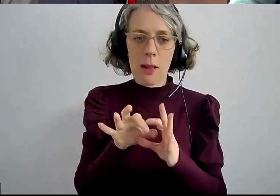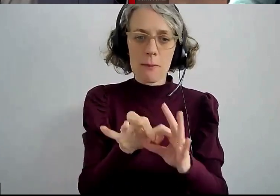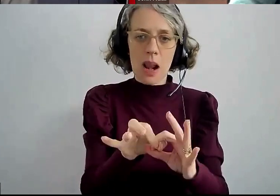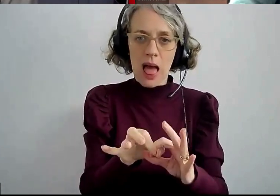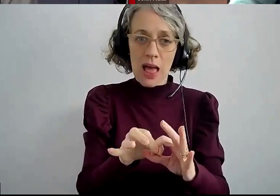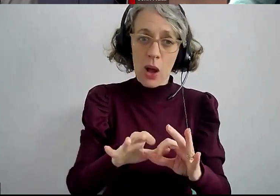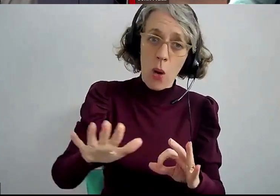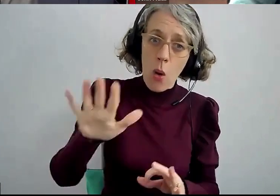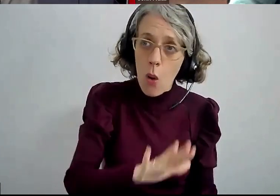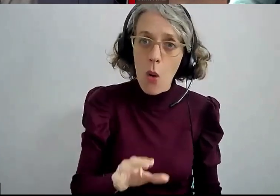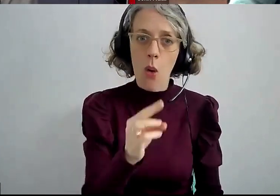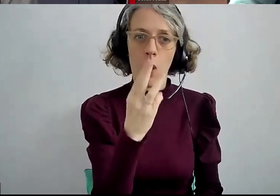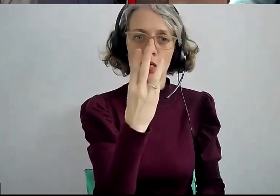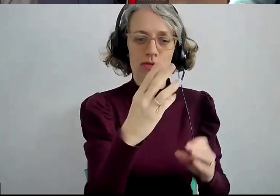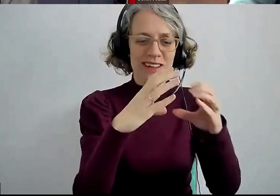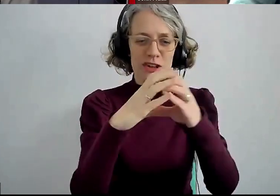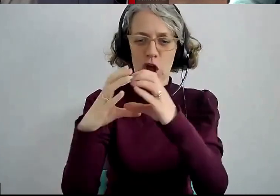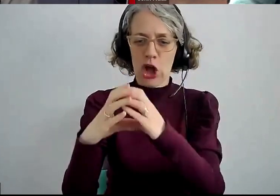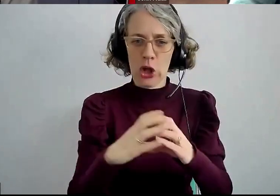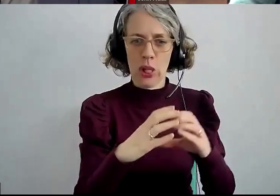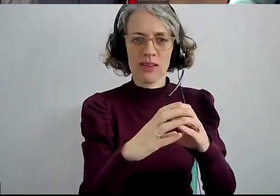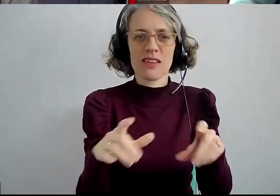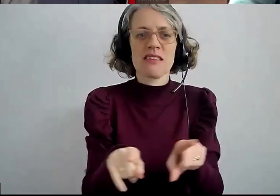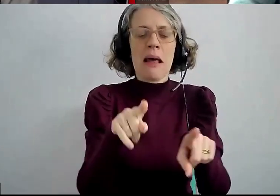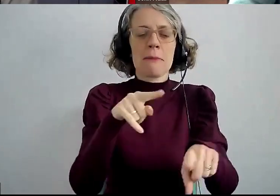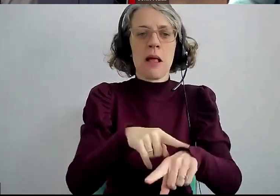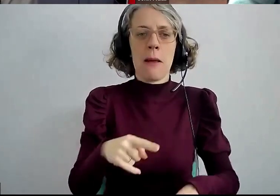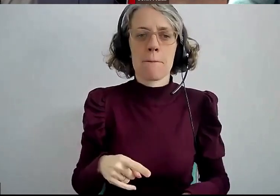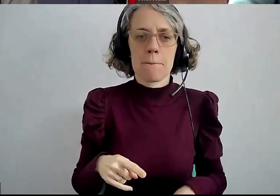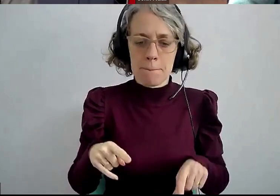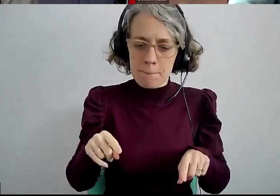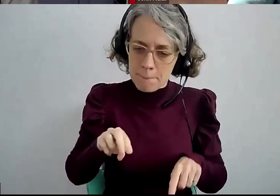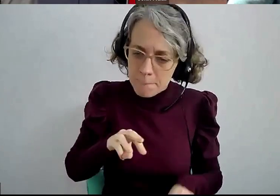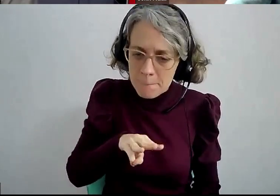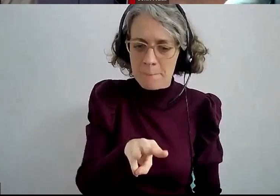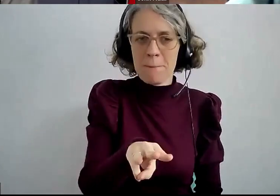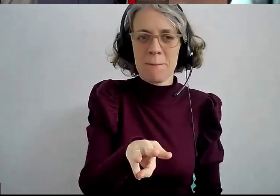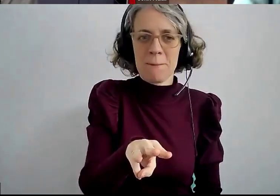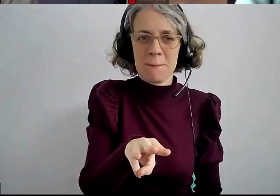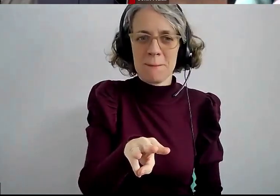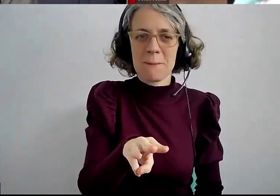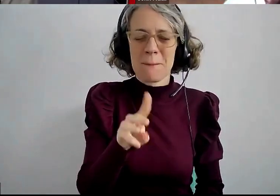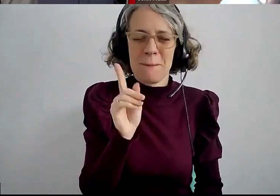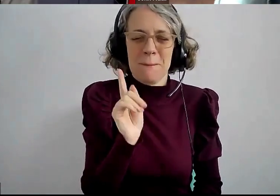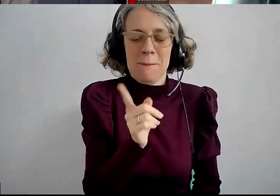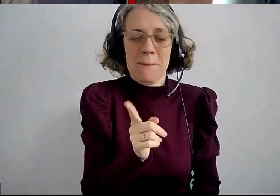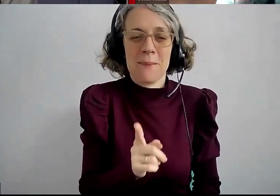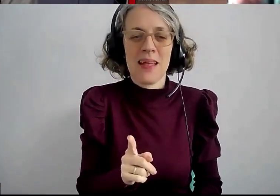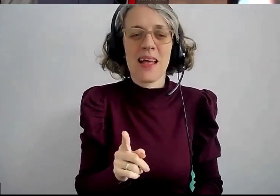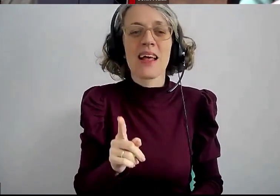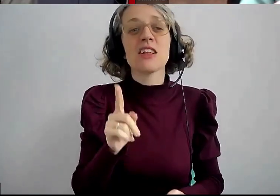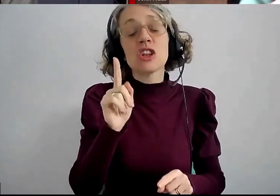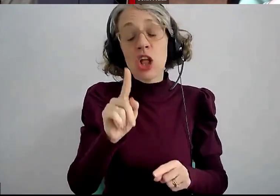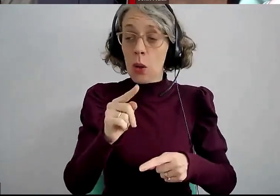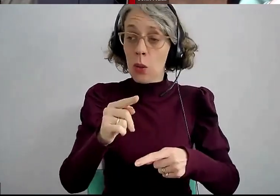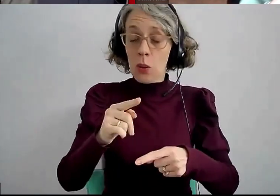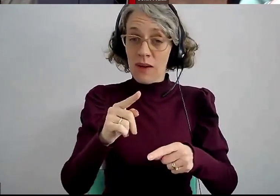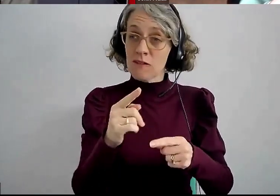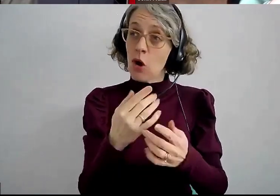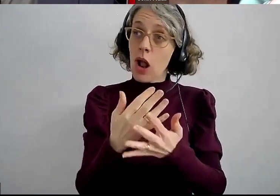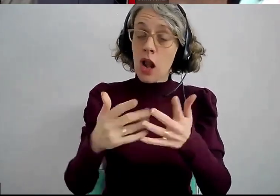circles at the same time. Let me explain. For a lot of people, it is the task